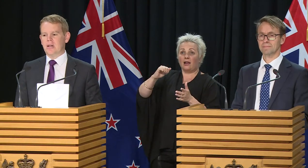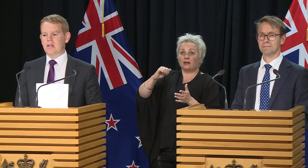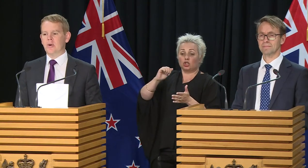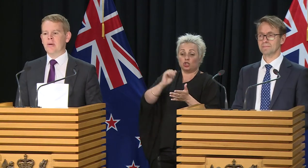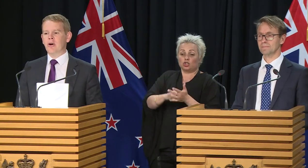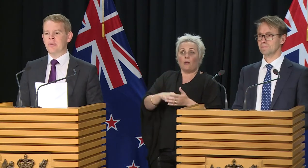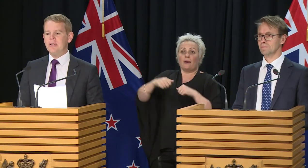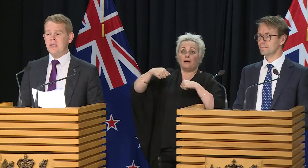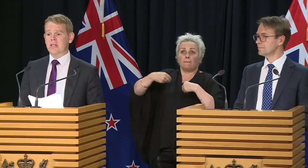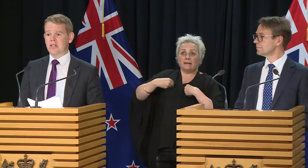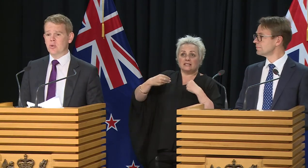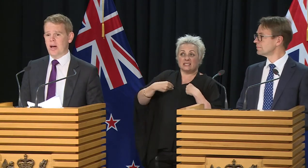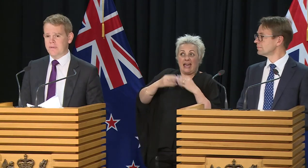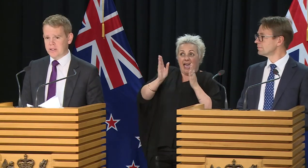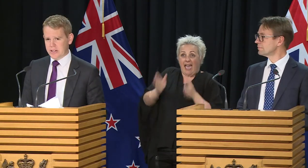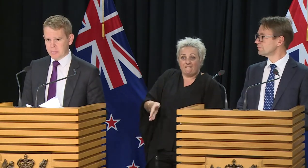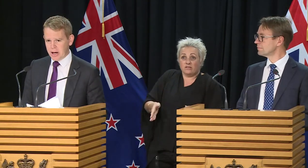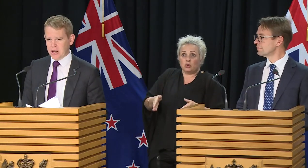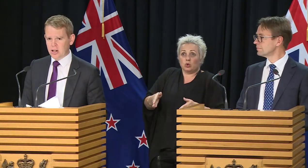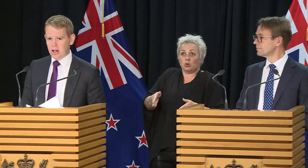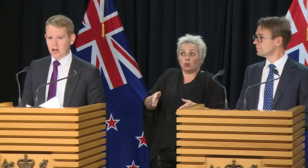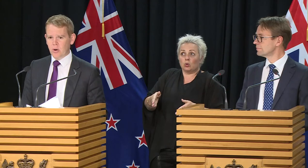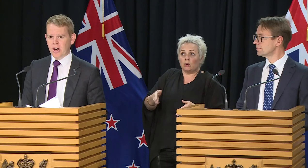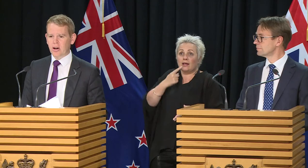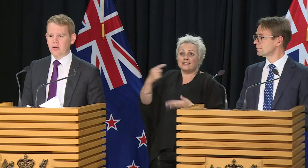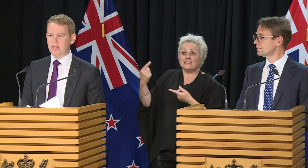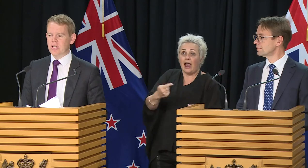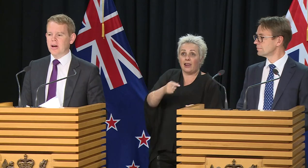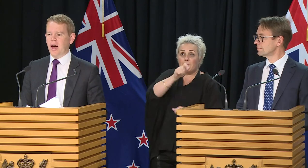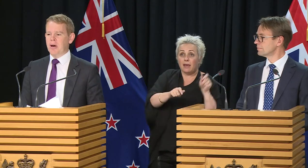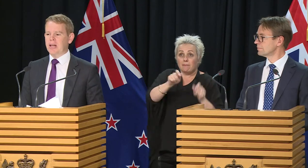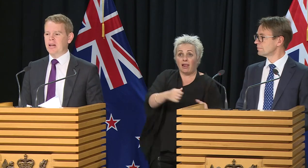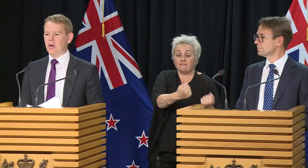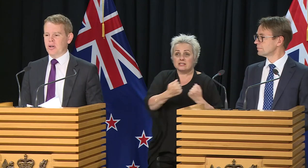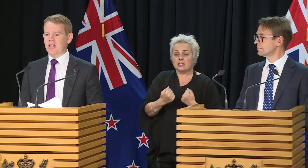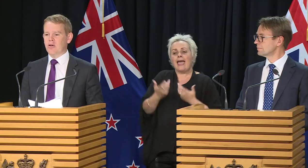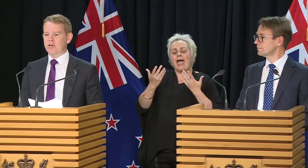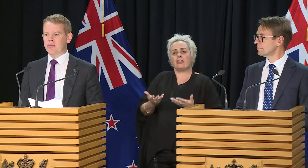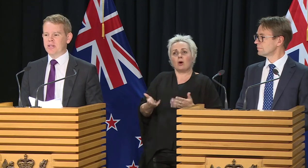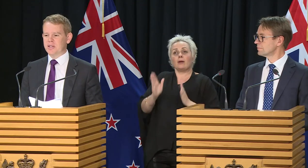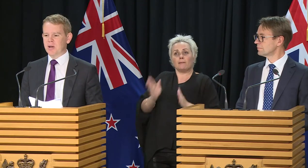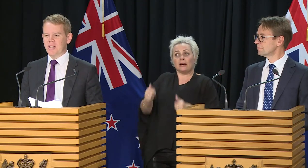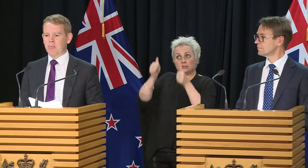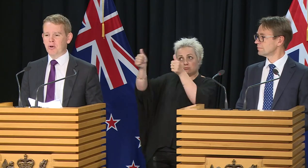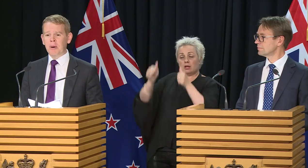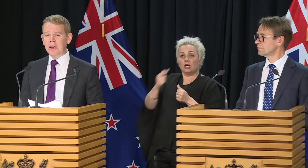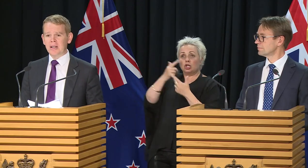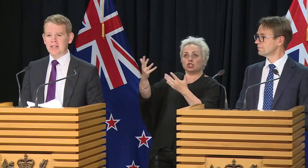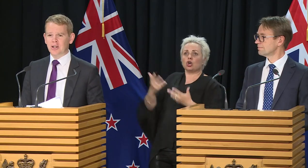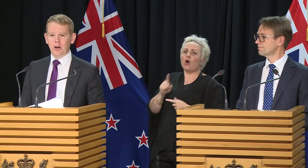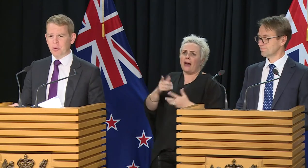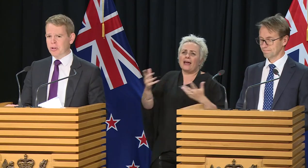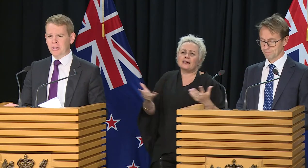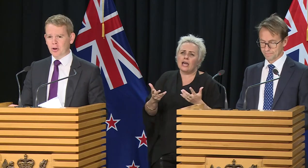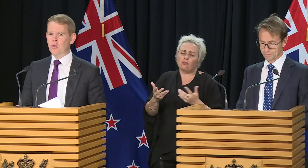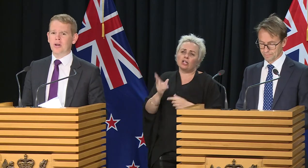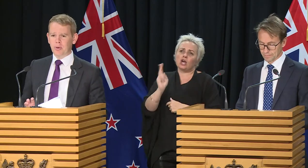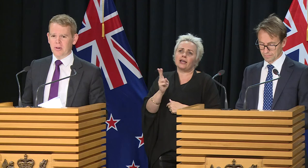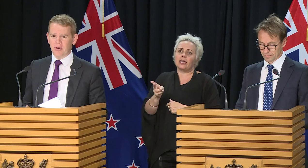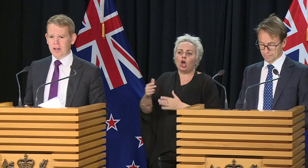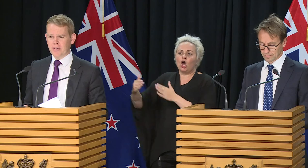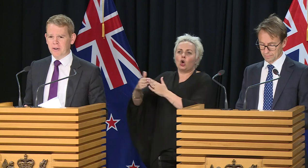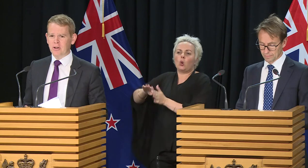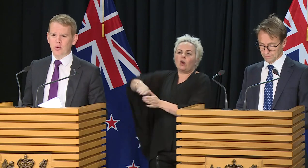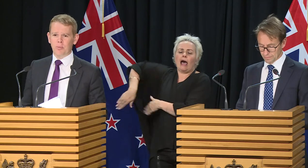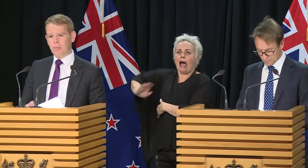QR code? So at the moment, businesses do have to display a QR code. Again, I would encourage them to display that prominently, so don't put it in the corner,